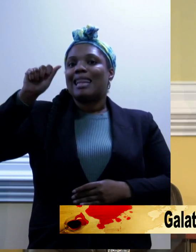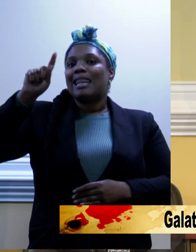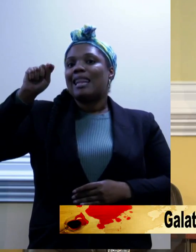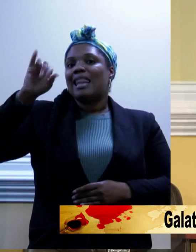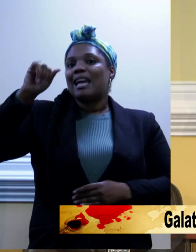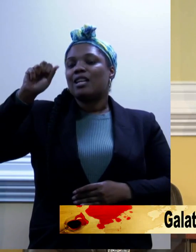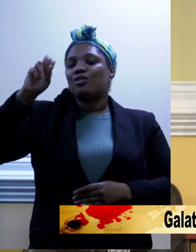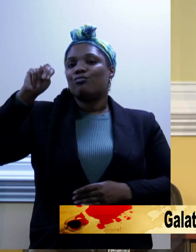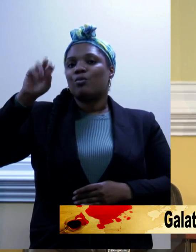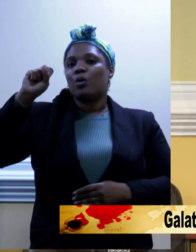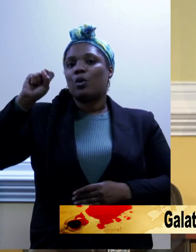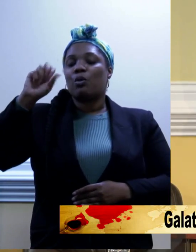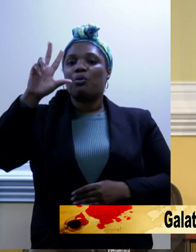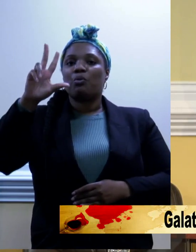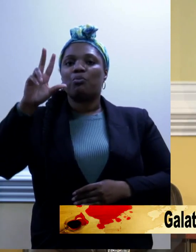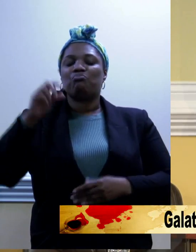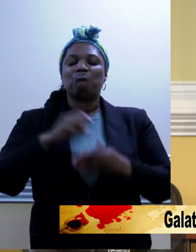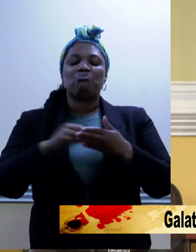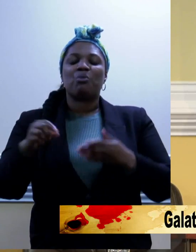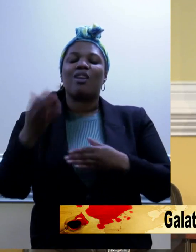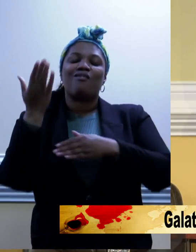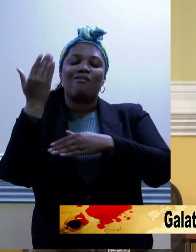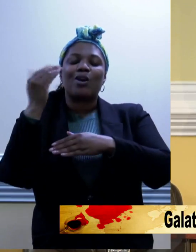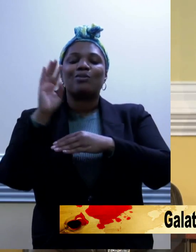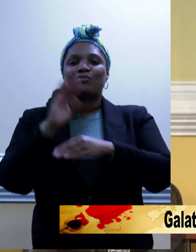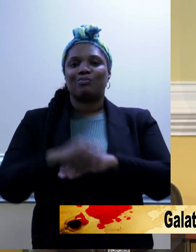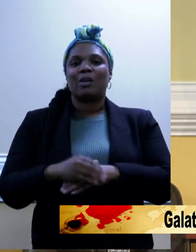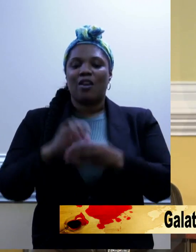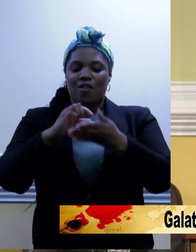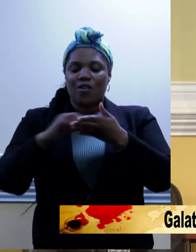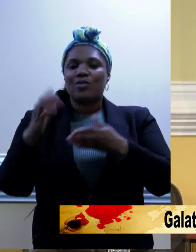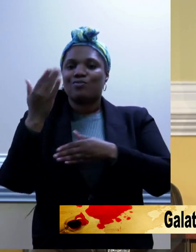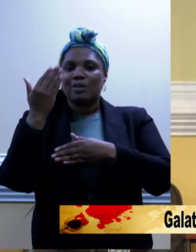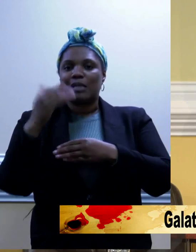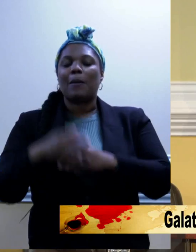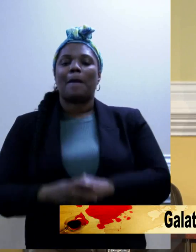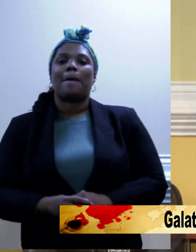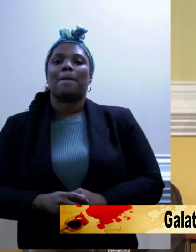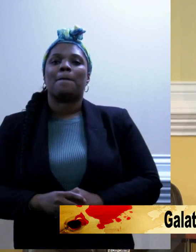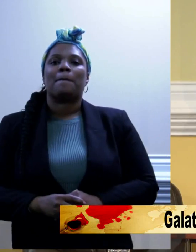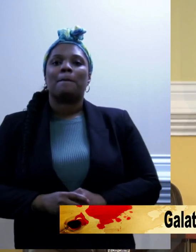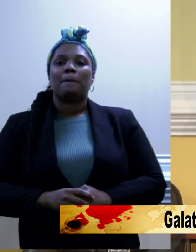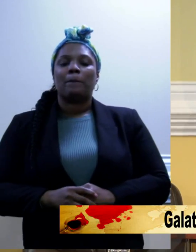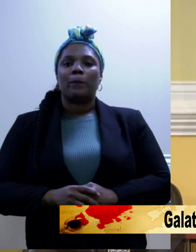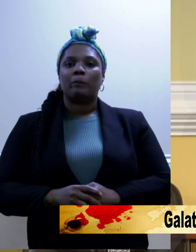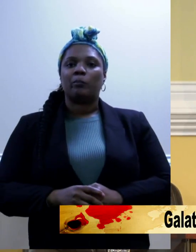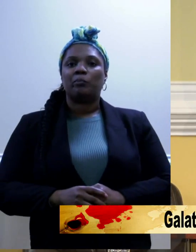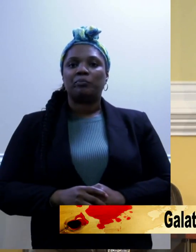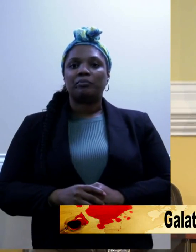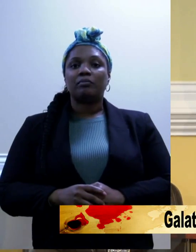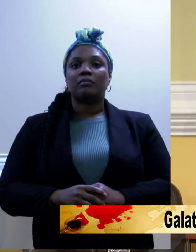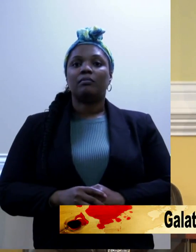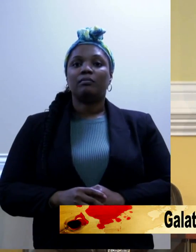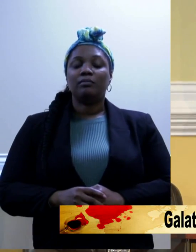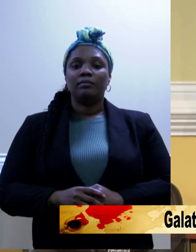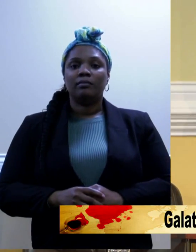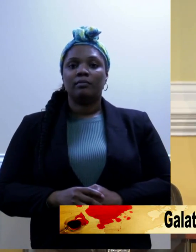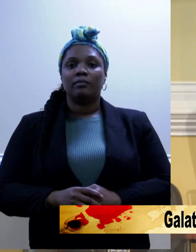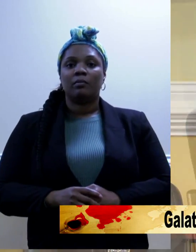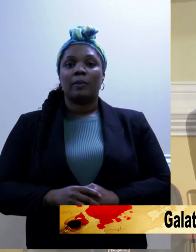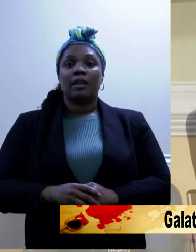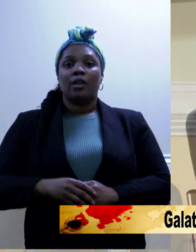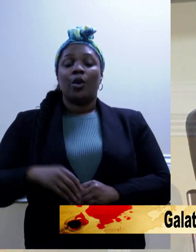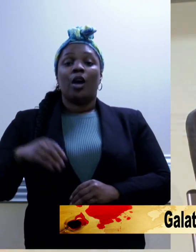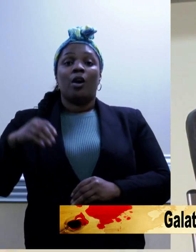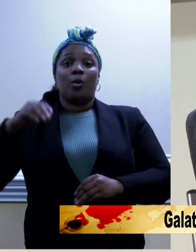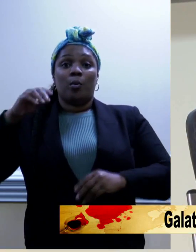start reading at verse 15. Galatians 3 and verse 15. Okay, go ahead.